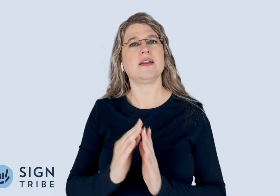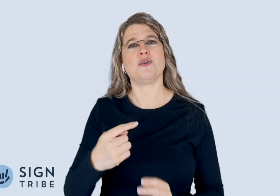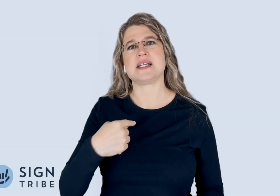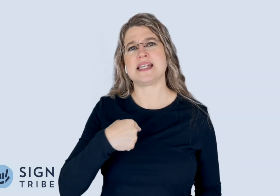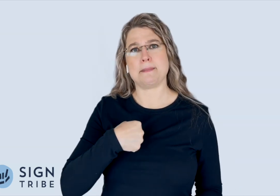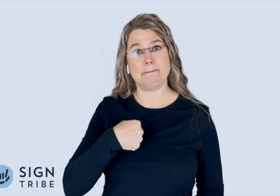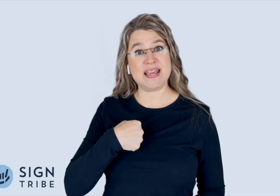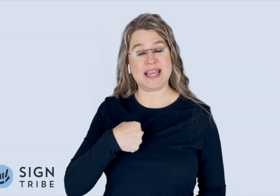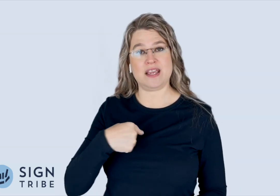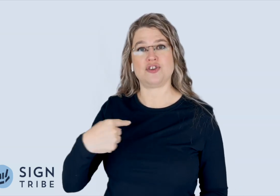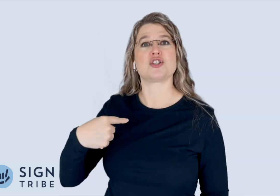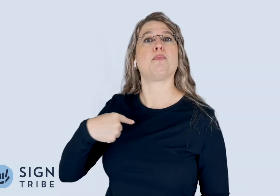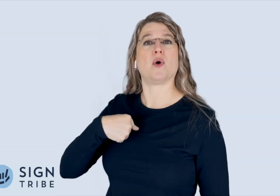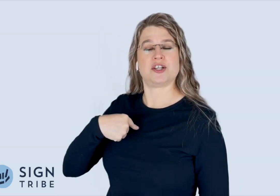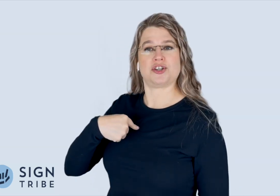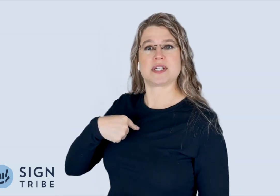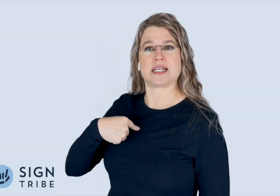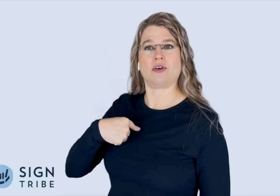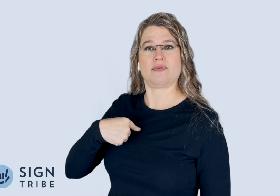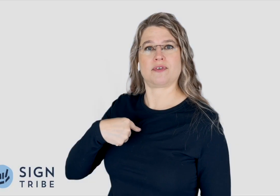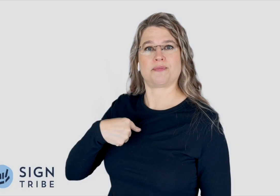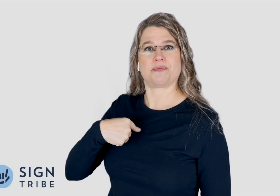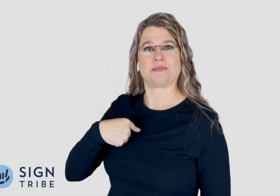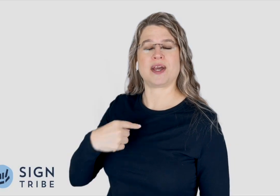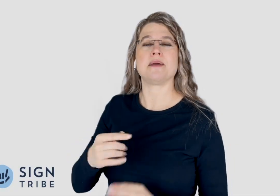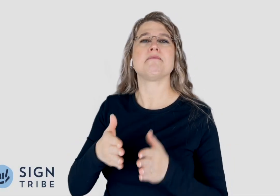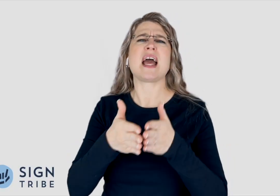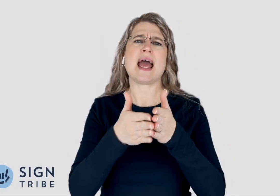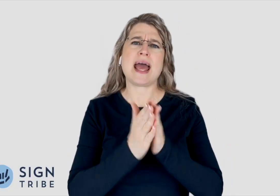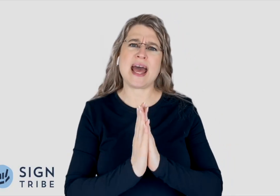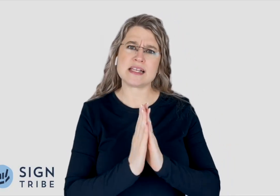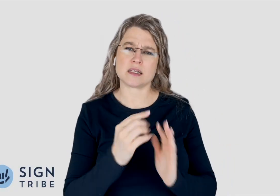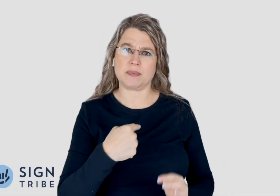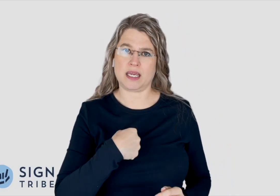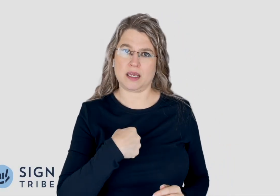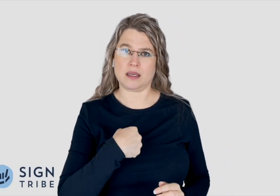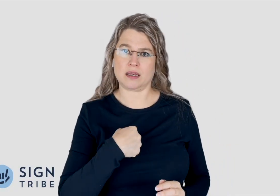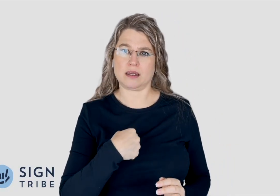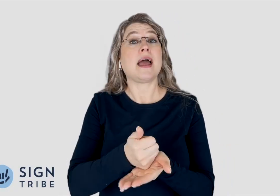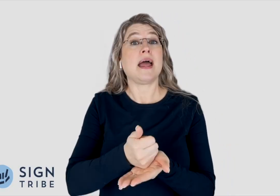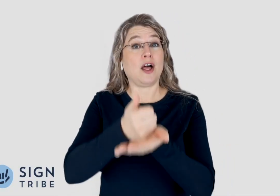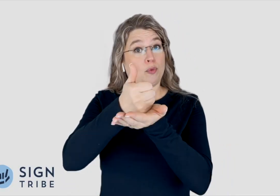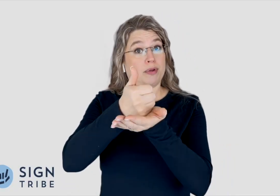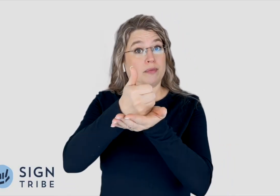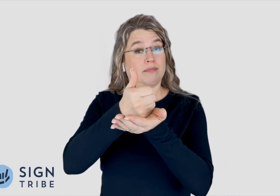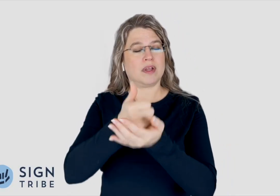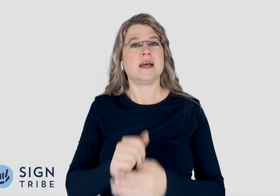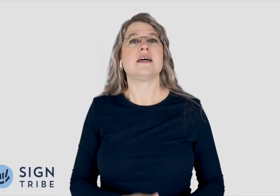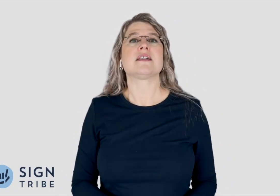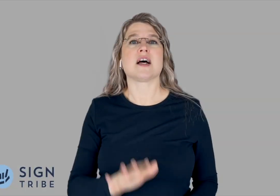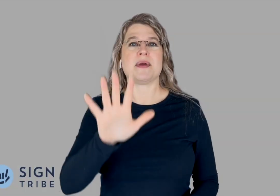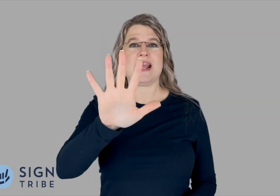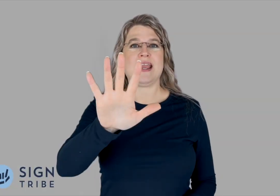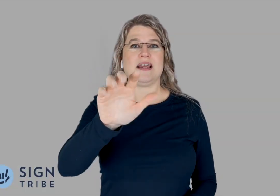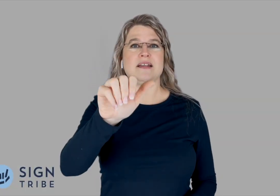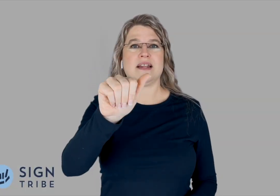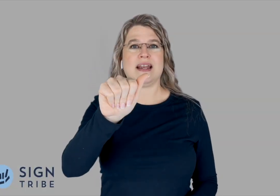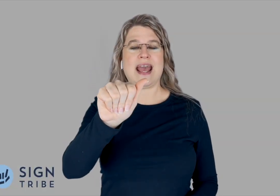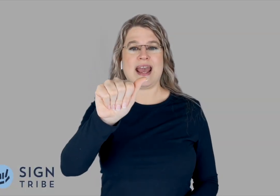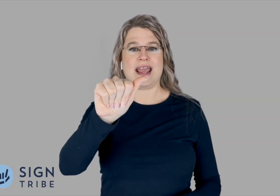want to say me, you just point to yourself. Okay? Ask me. Help. Dominant hand and an A,